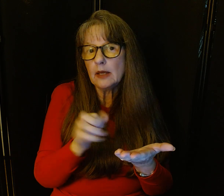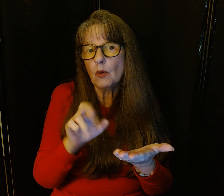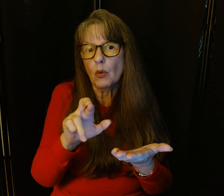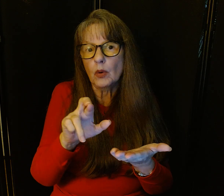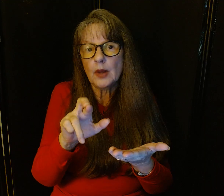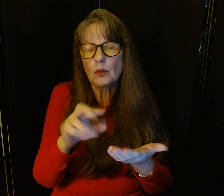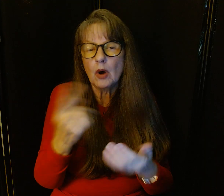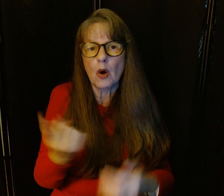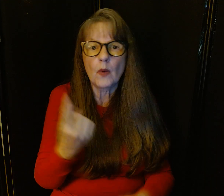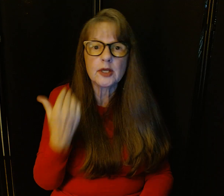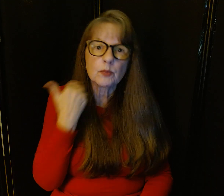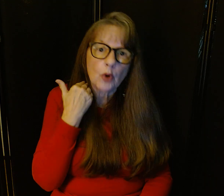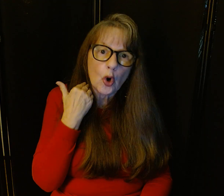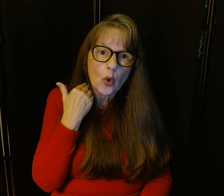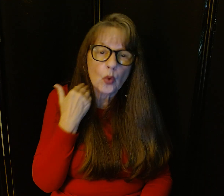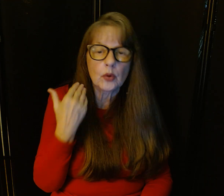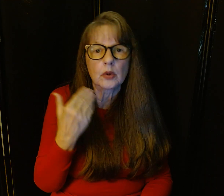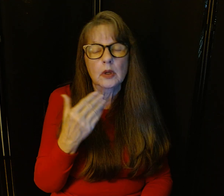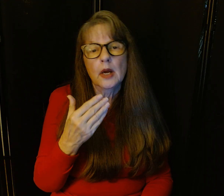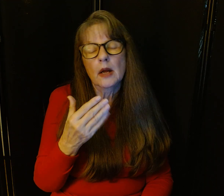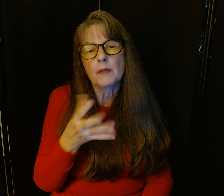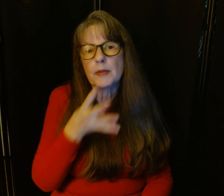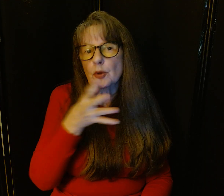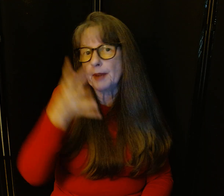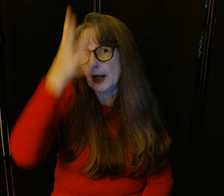or they were always broke, or maybe their parents,